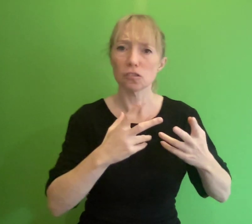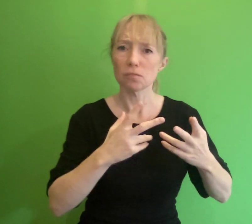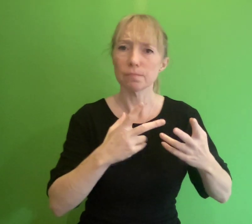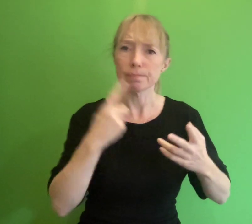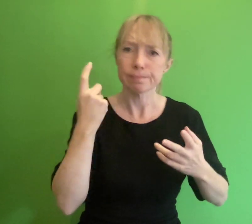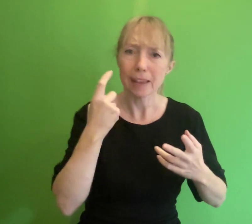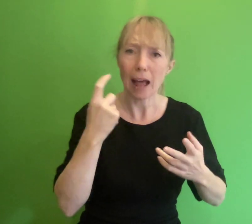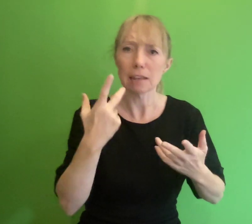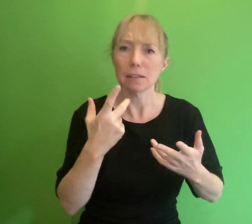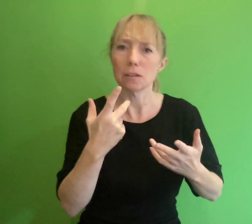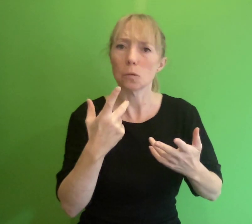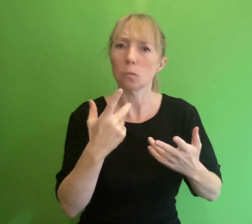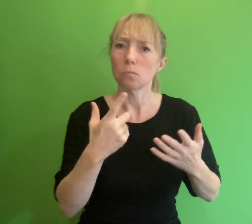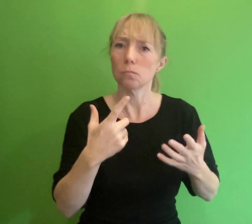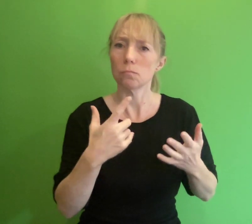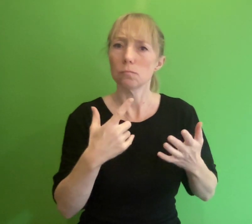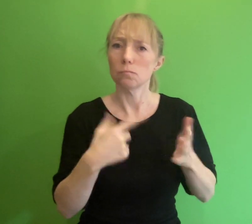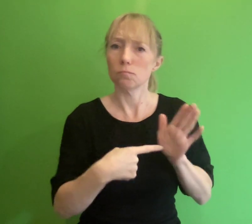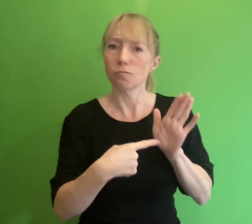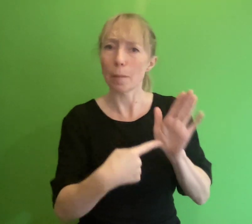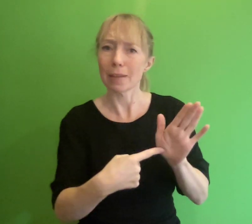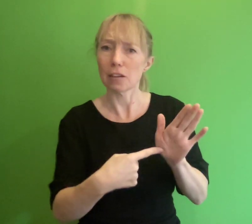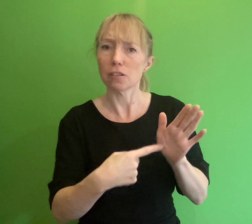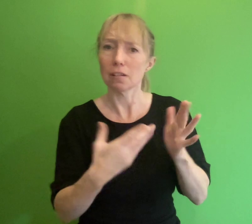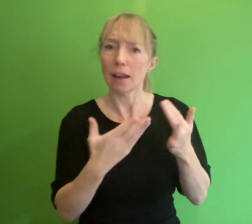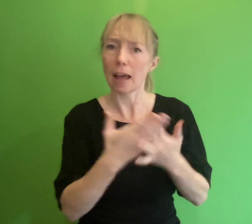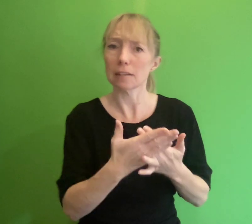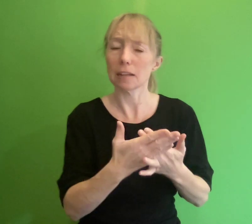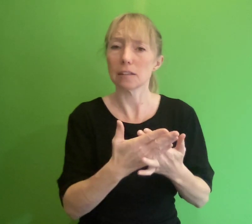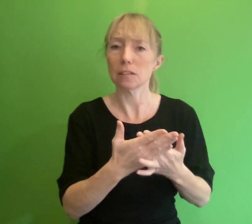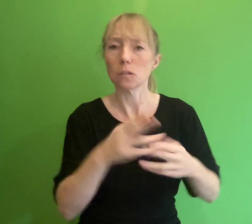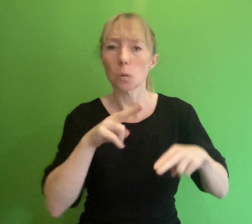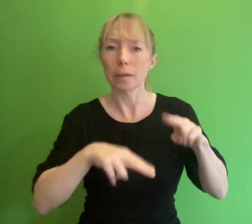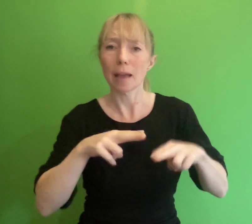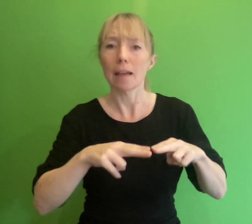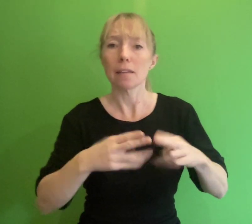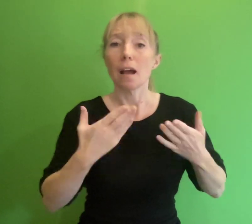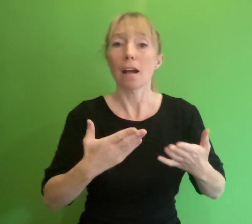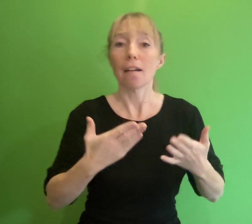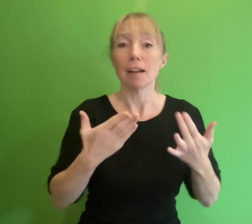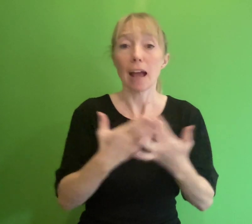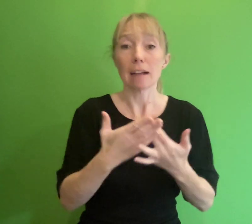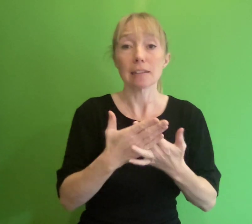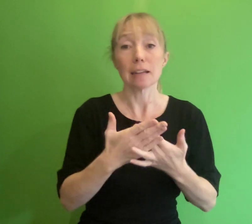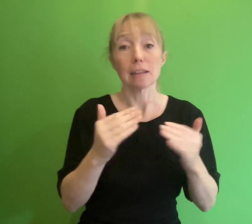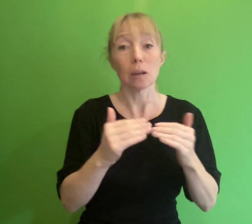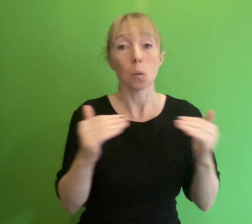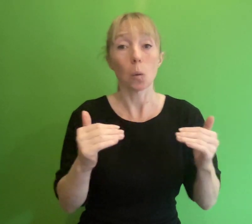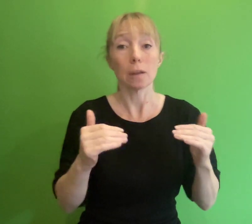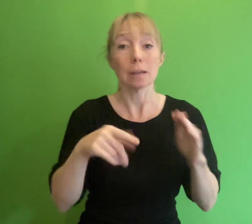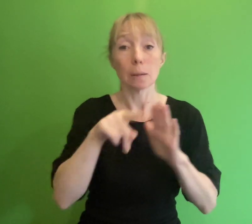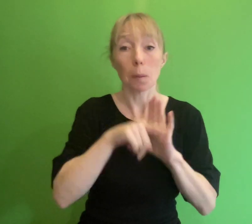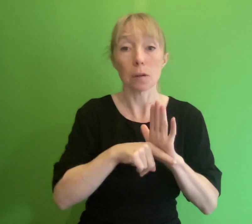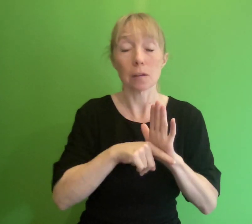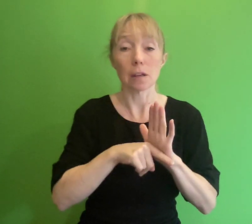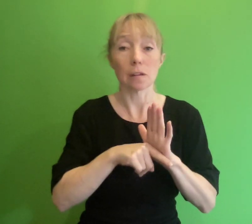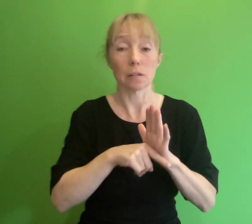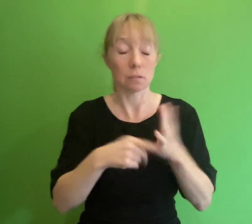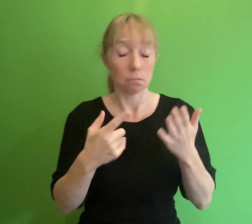and access to assess current access and equalities policies, number of deaf and disabled